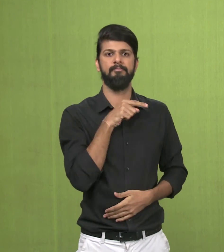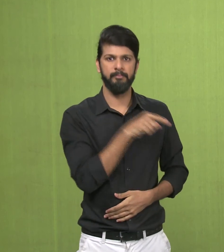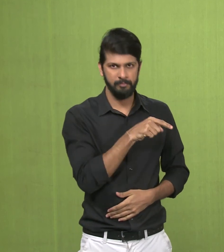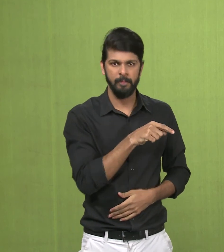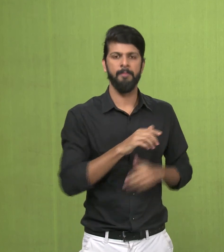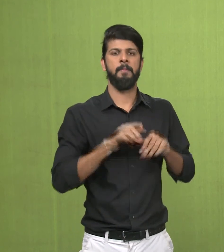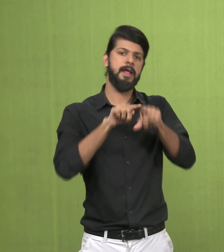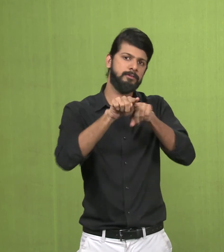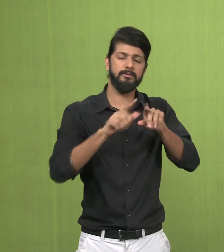female.